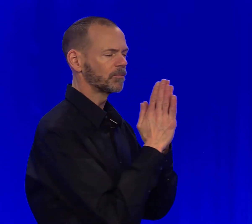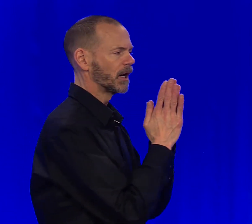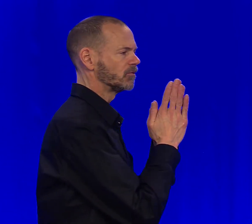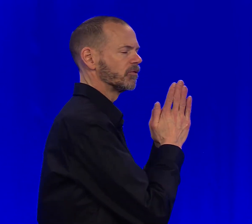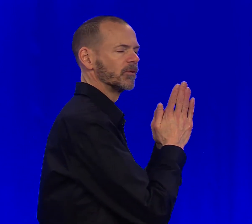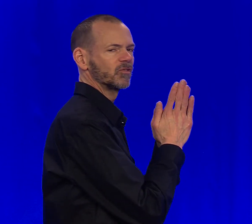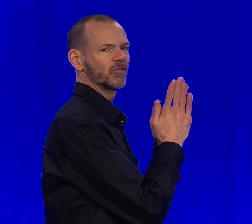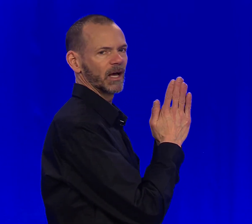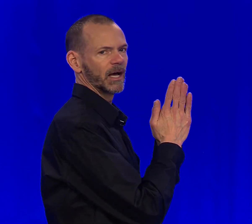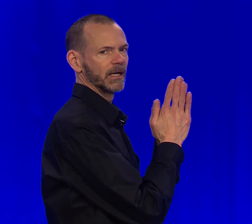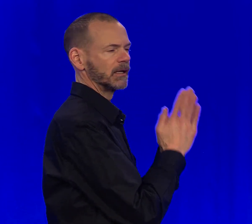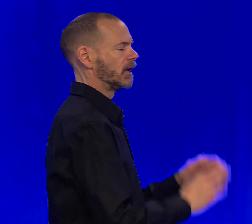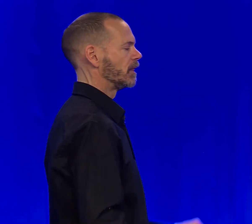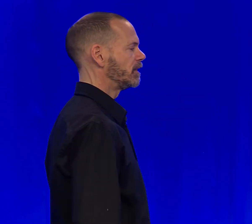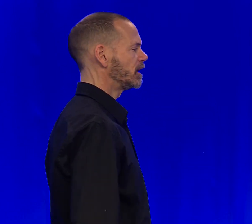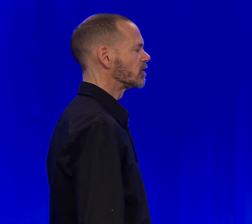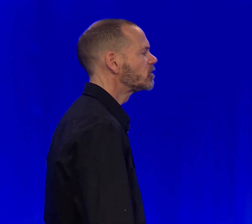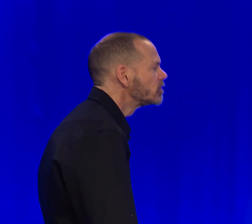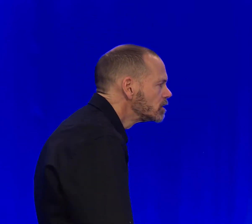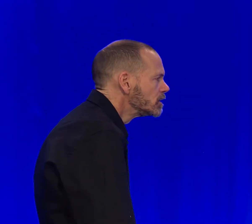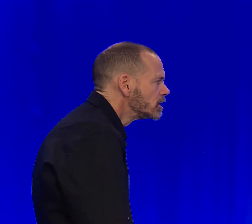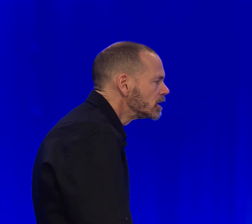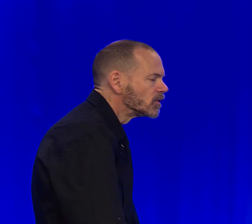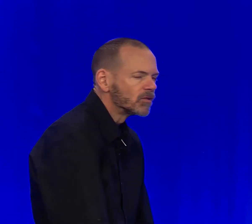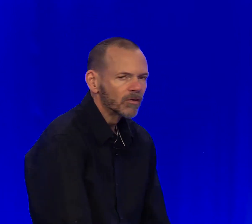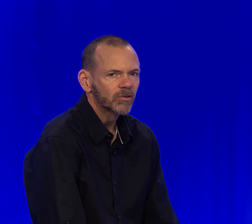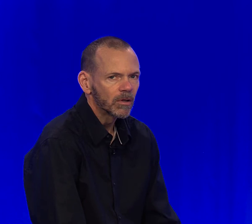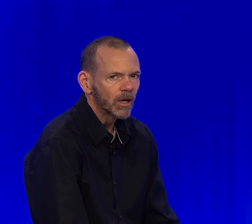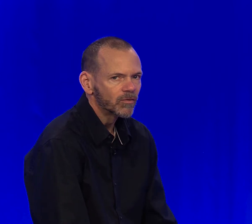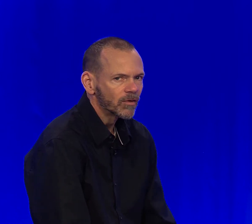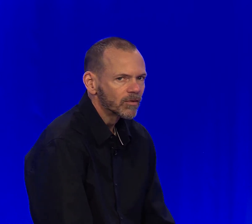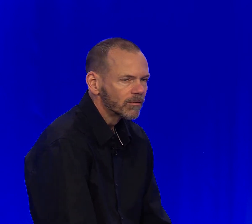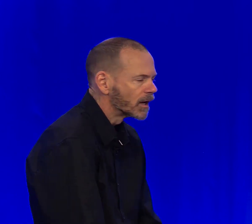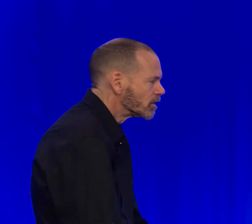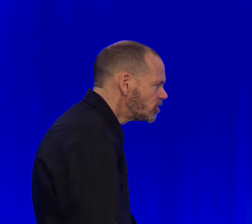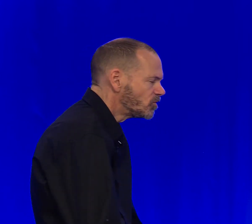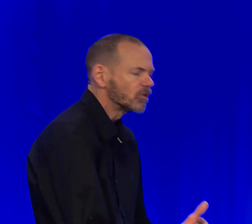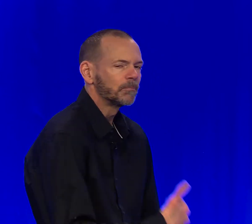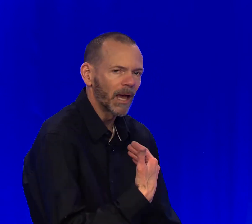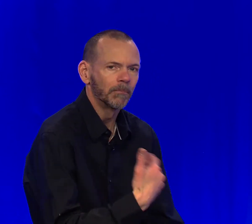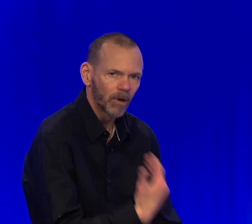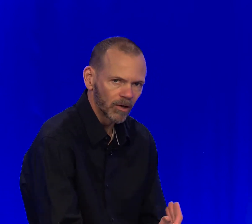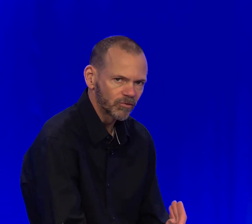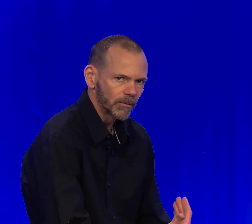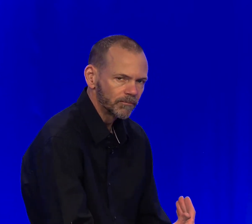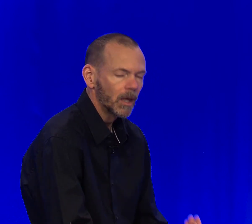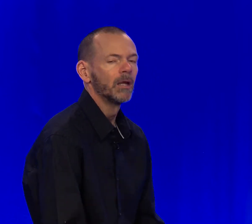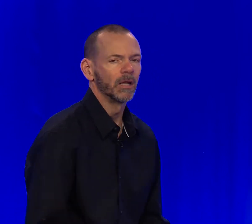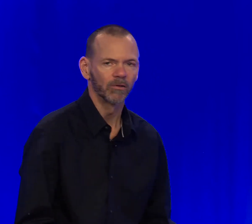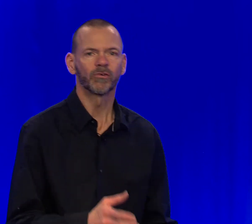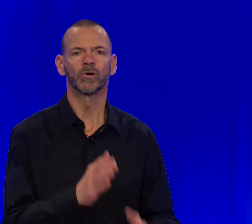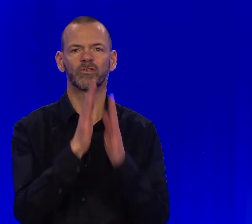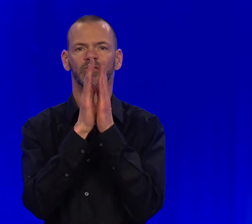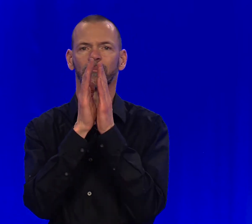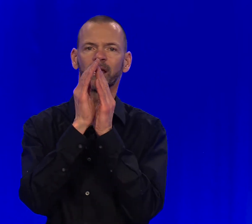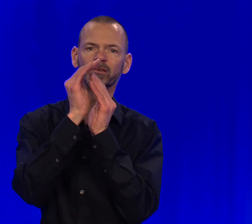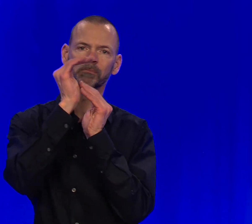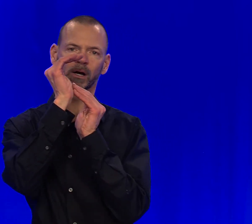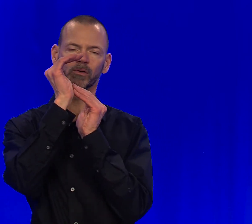spine from the side, this is not scoliosis, right? This is just bad posture. Now, of course, if somebody has buckles